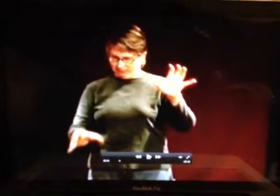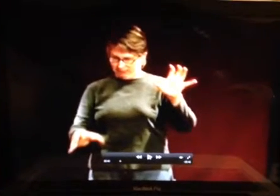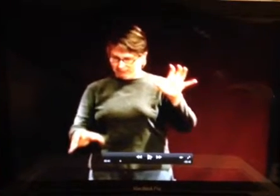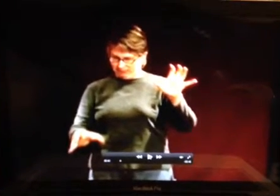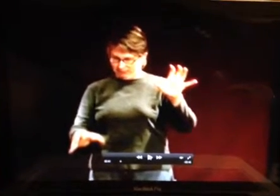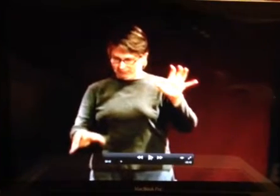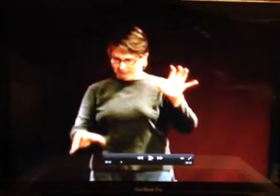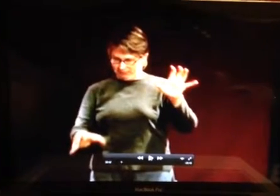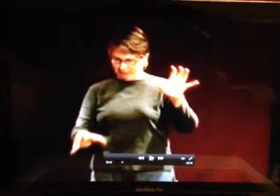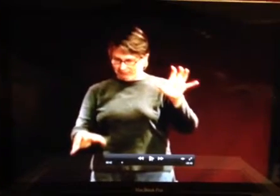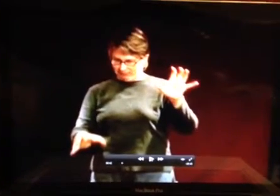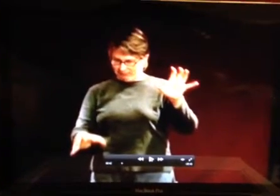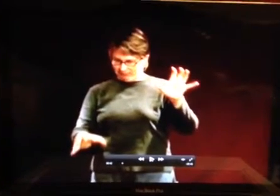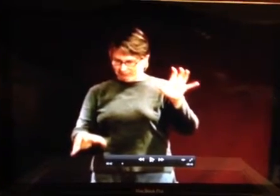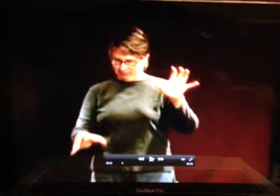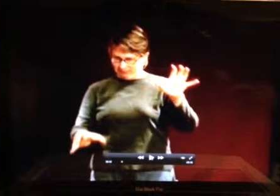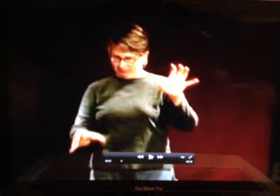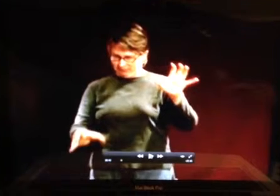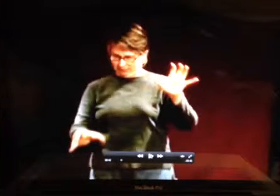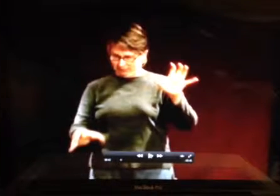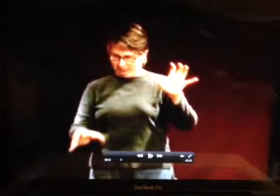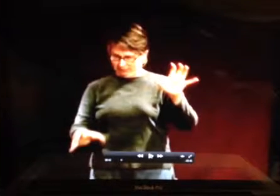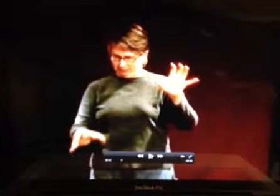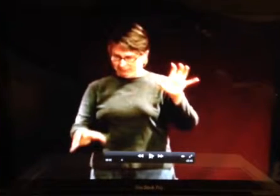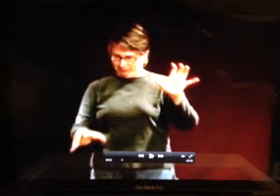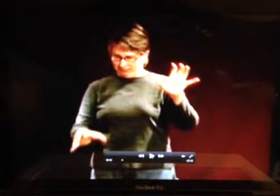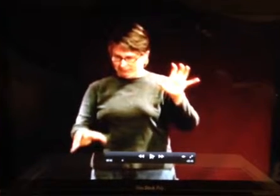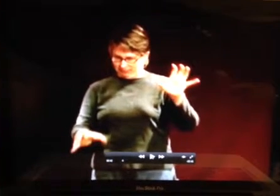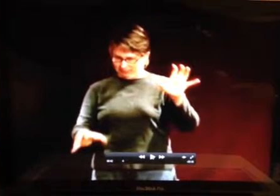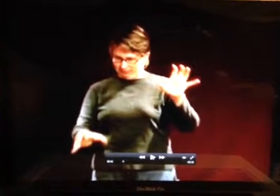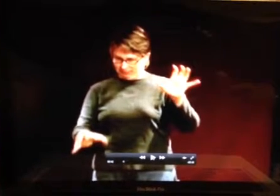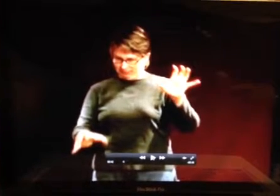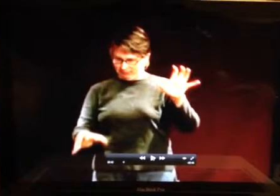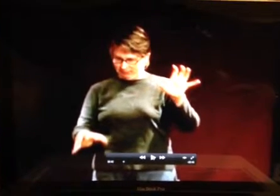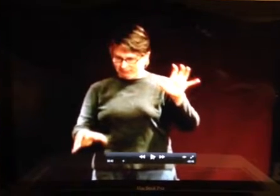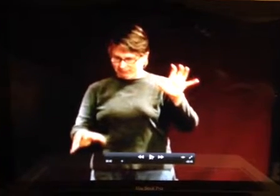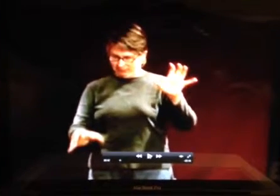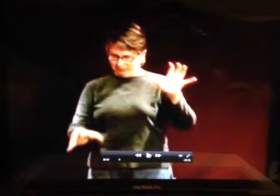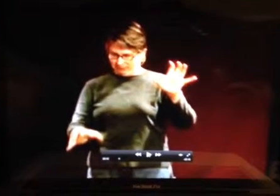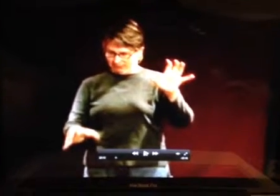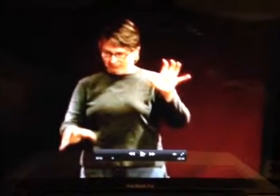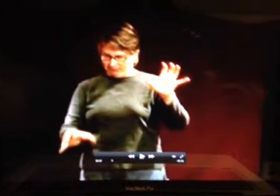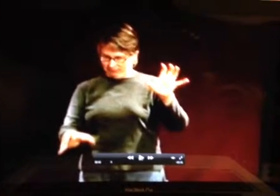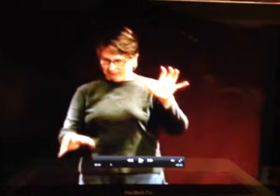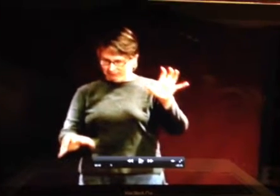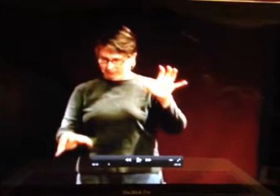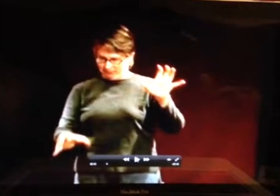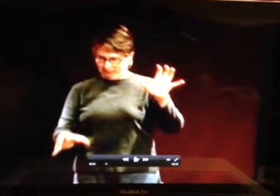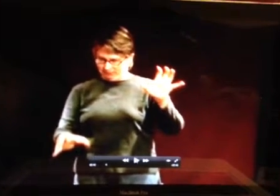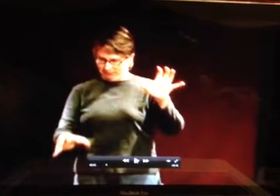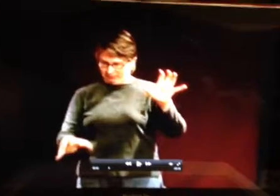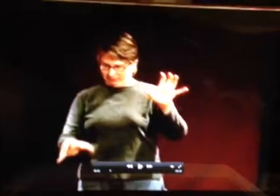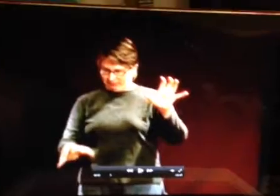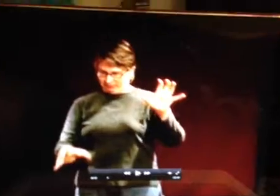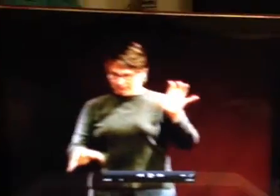take our son and our daughter with us, and we put on their backpacks and we put their